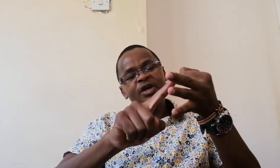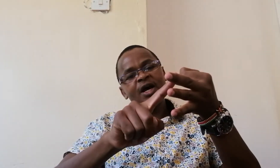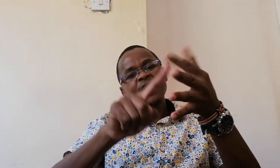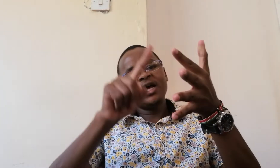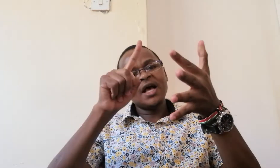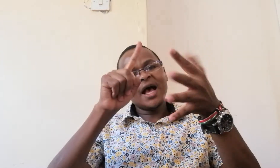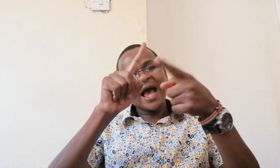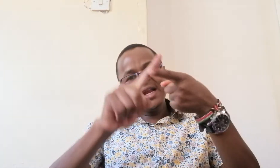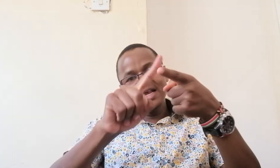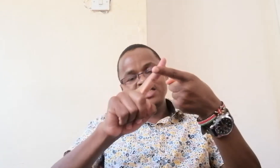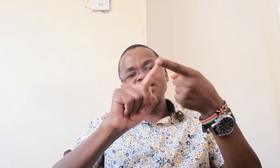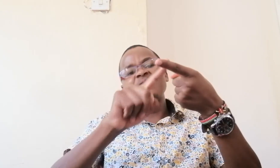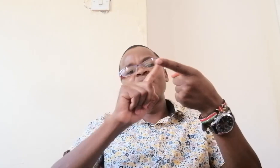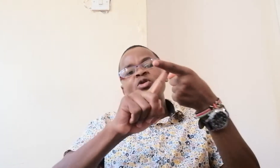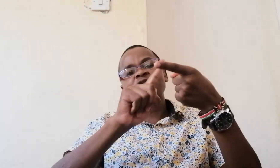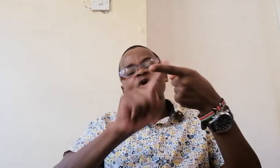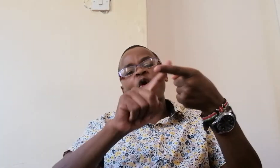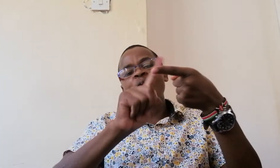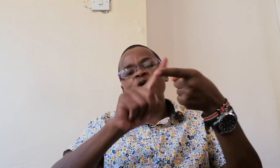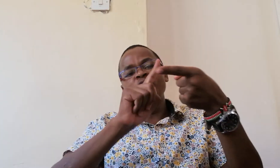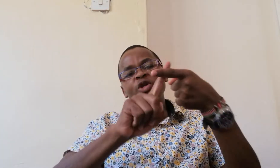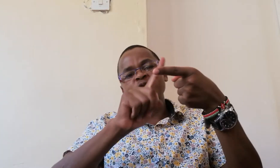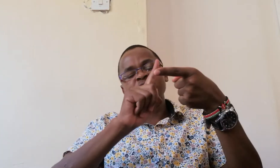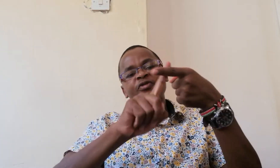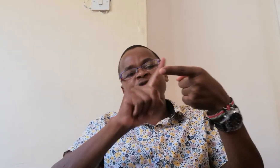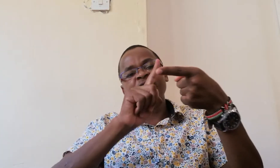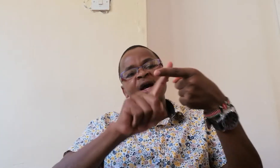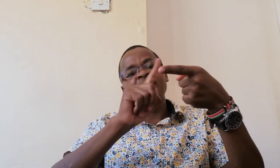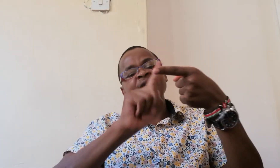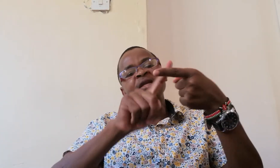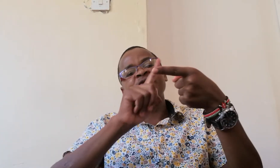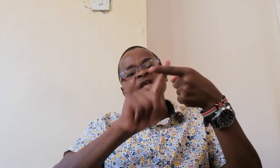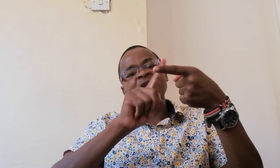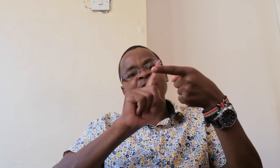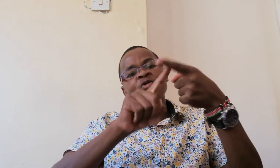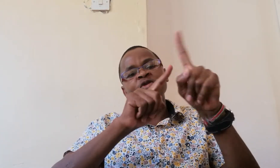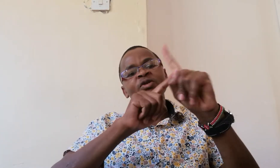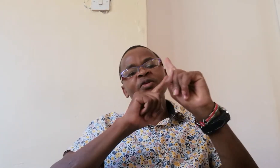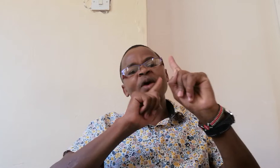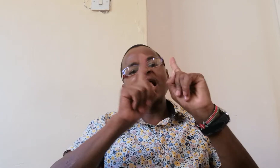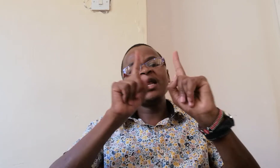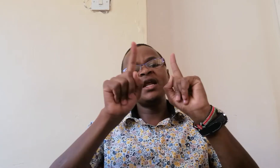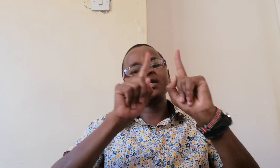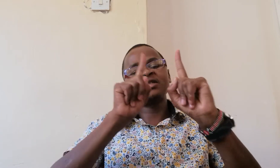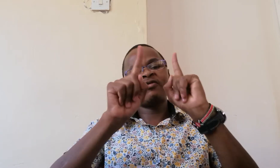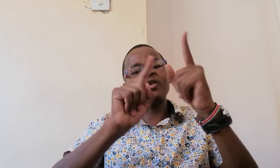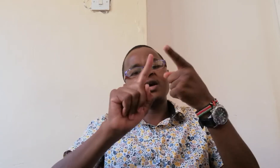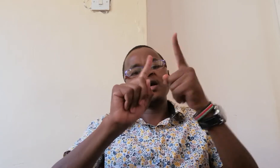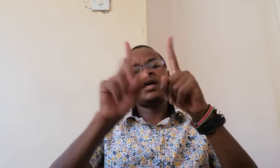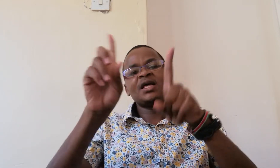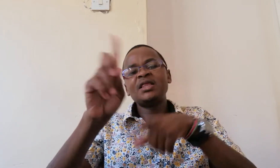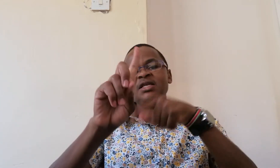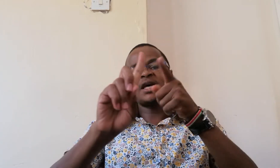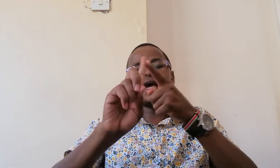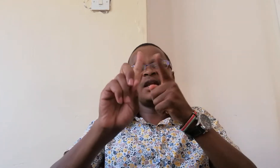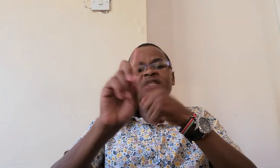finger, index. This is the most common used finger in sign language. The index finger. This index